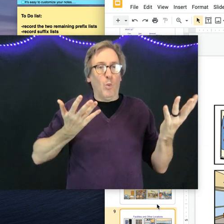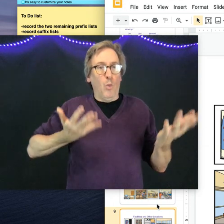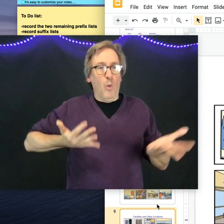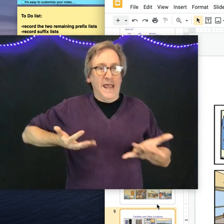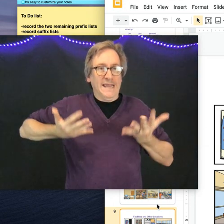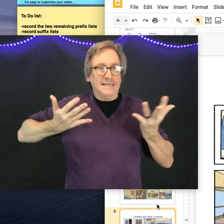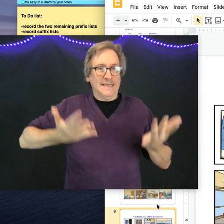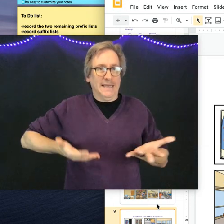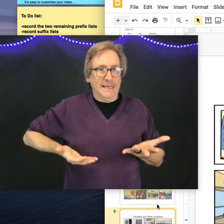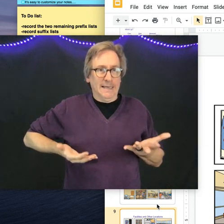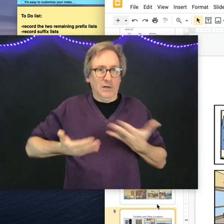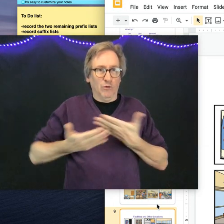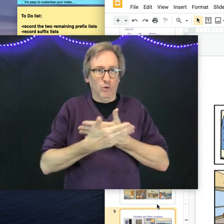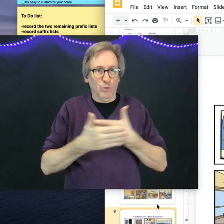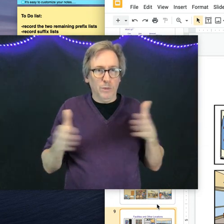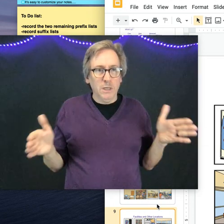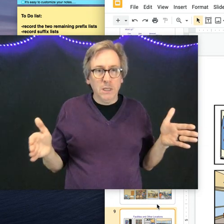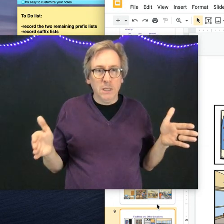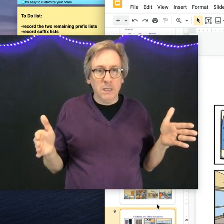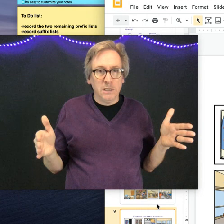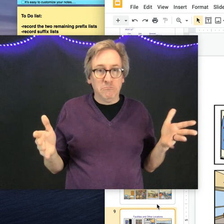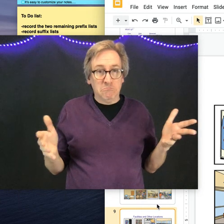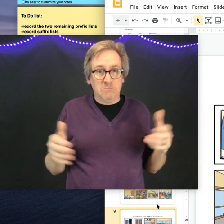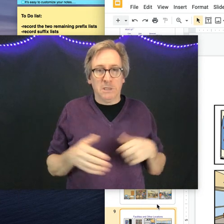or waiting room.